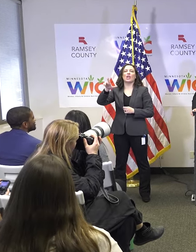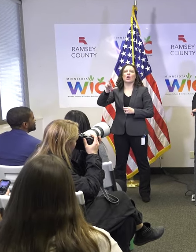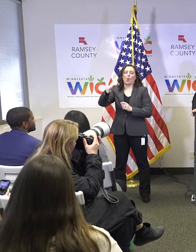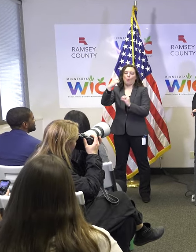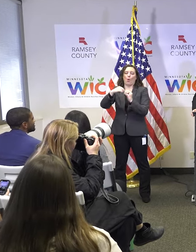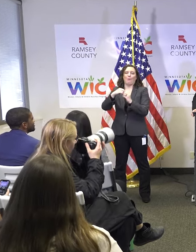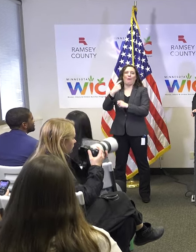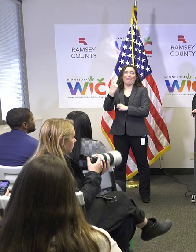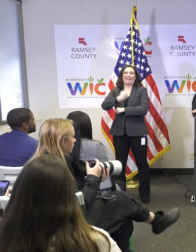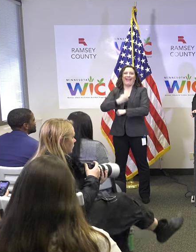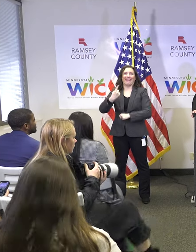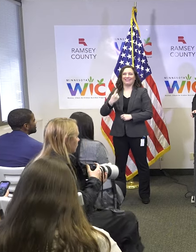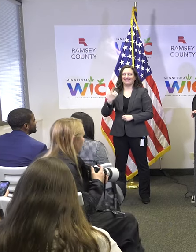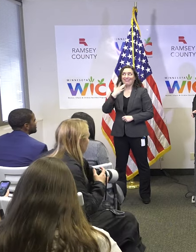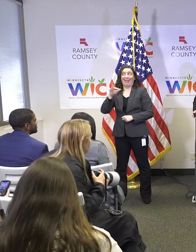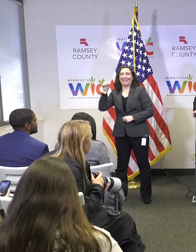day.